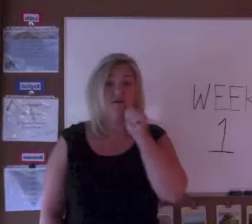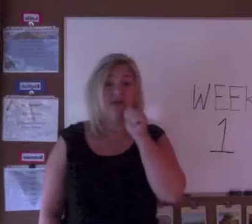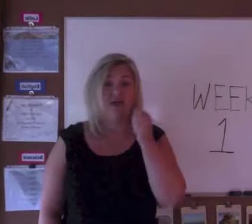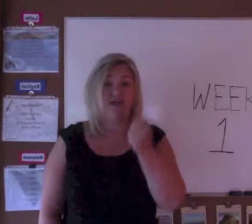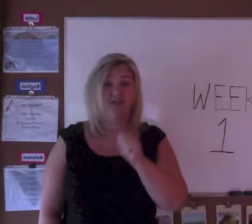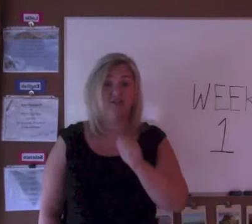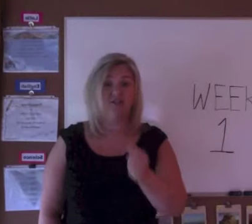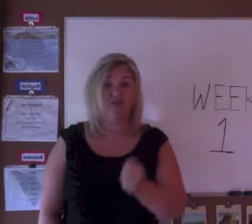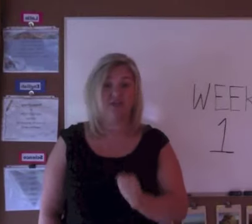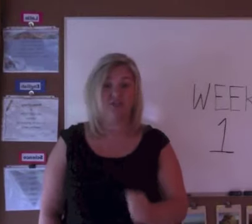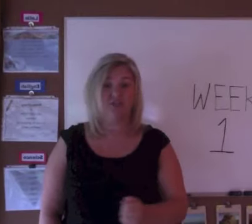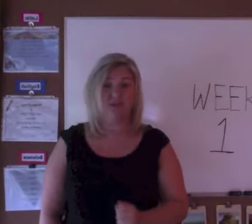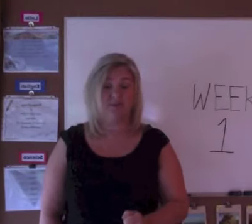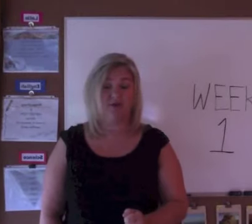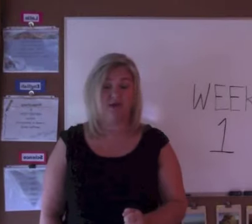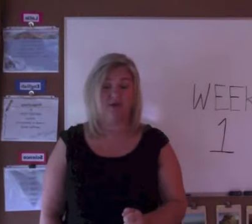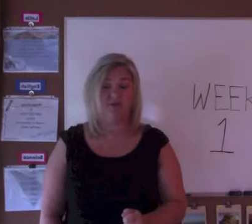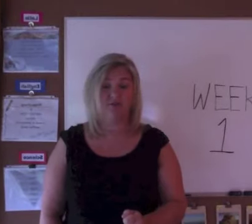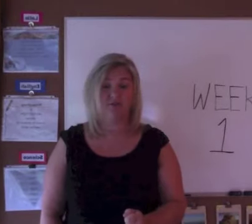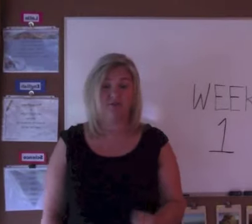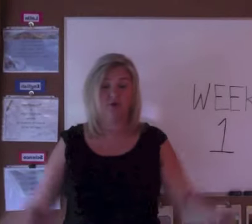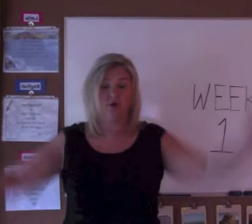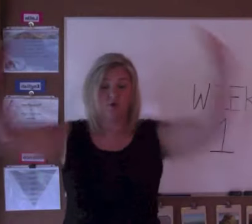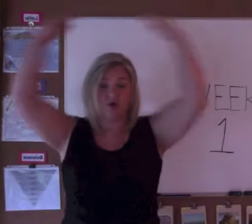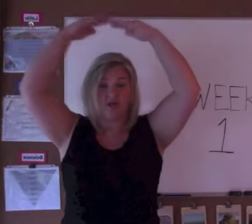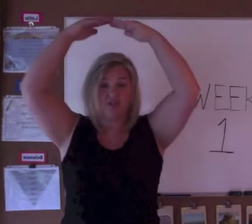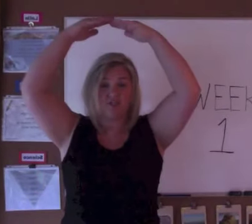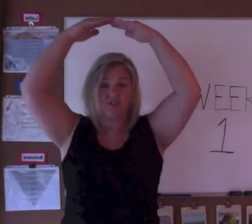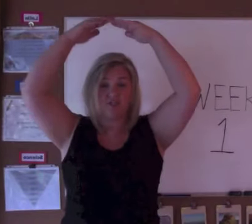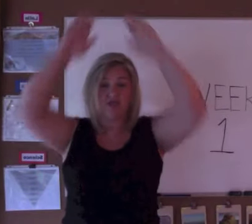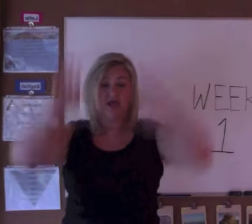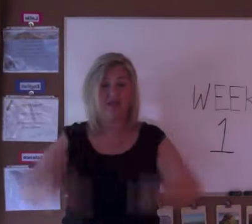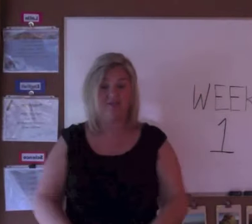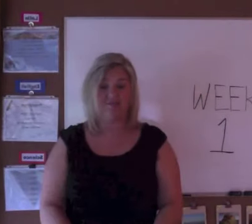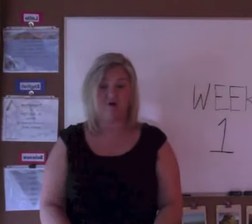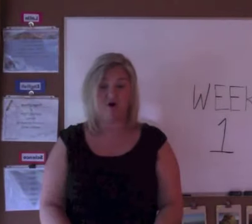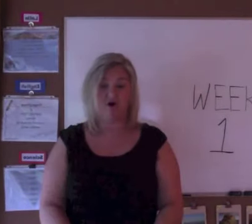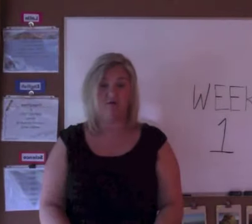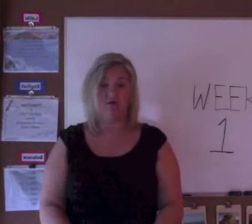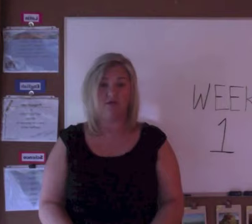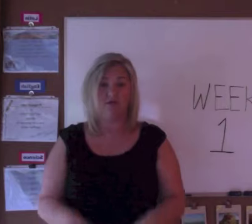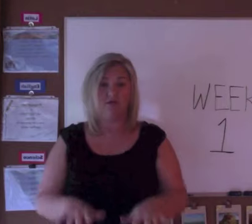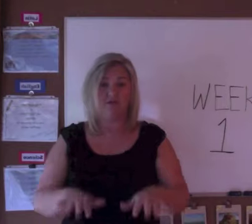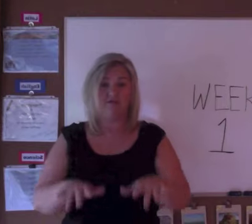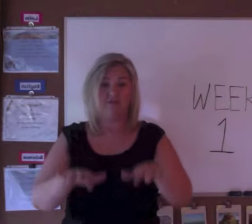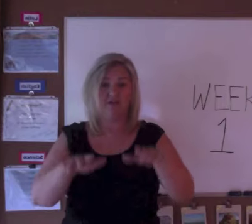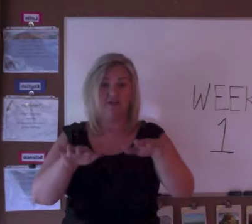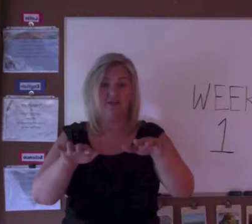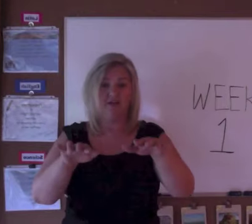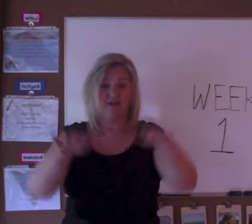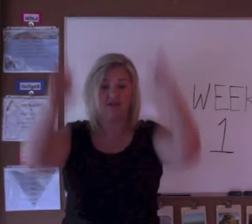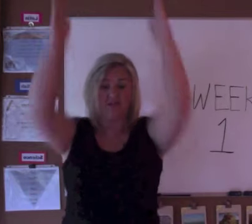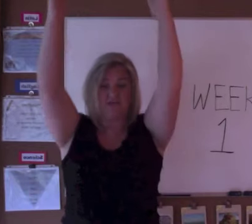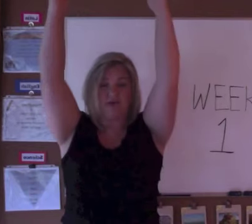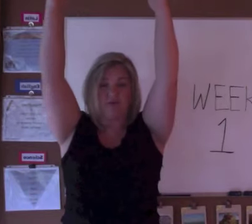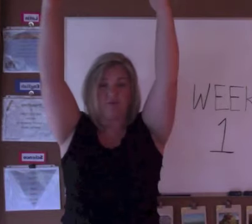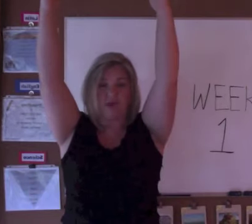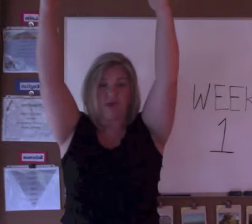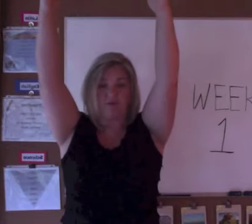The age of ancient empires, creation and the fall, the flood and the Tower of Babel,